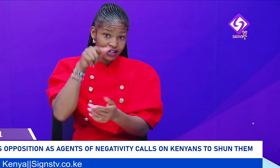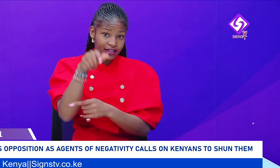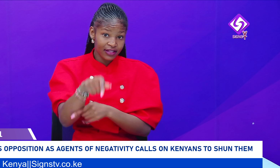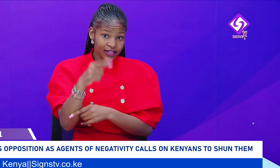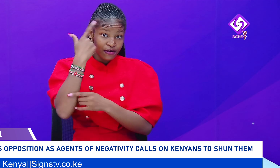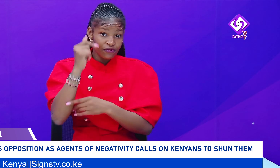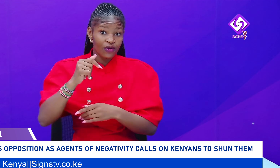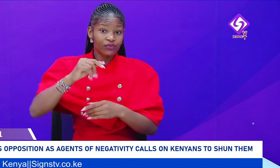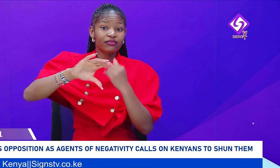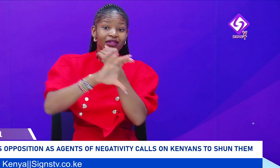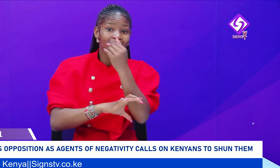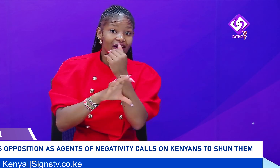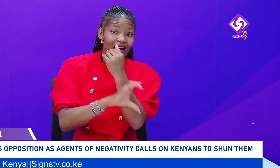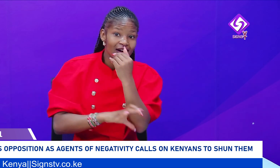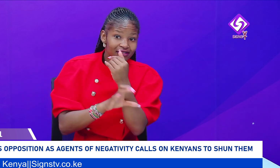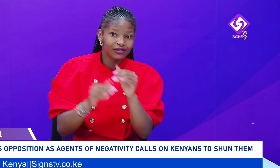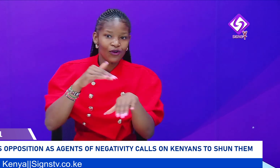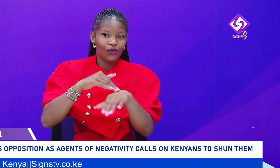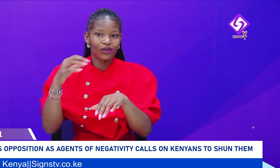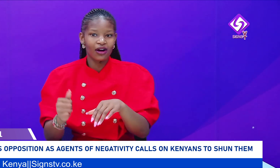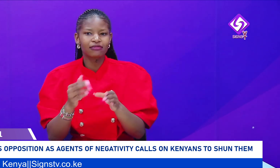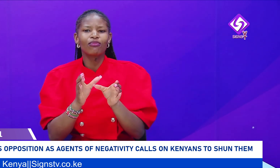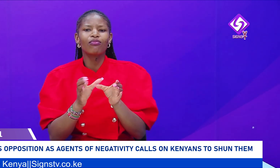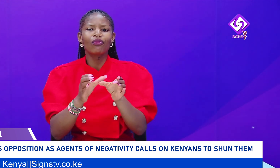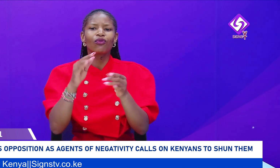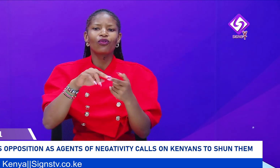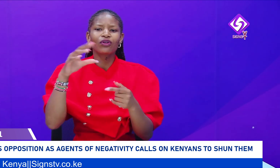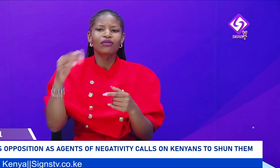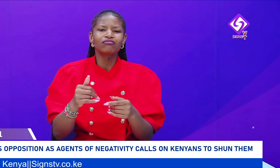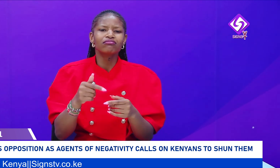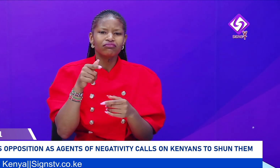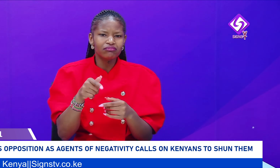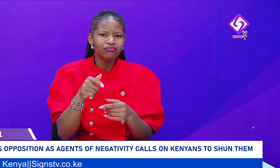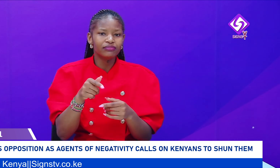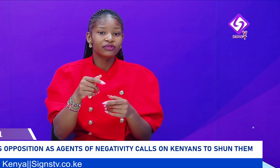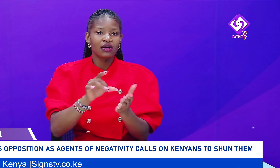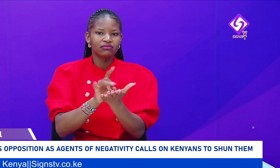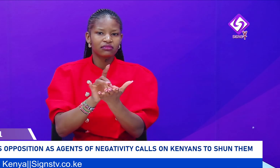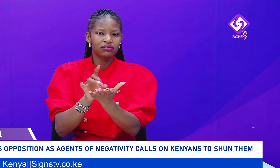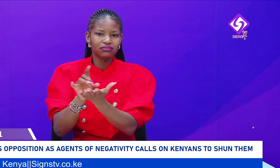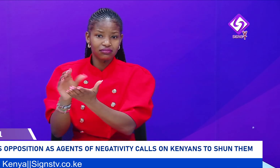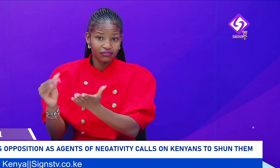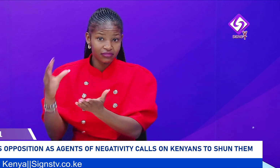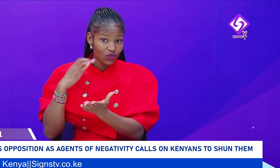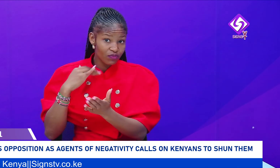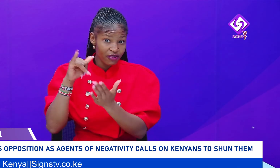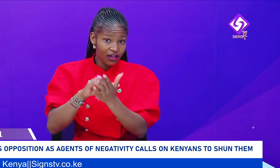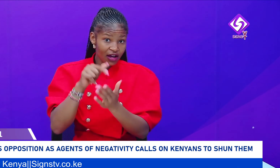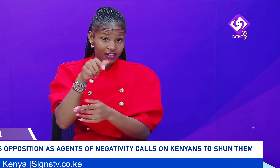and insisted that the country is on a path to prosperity, dismissing claims